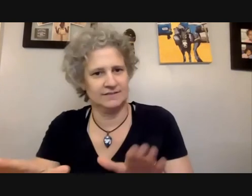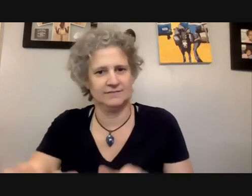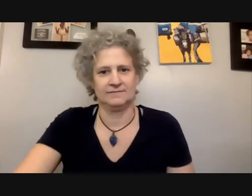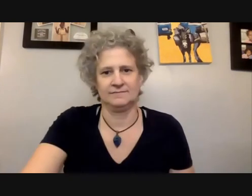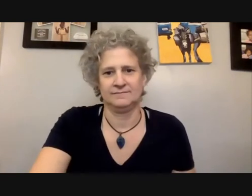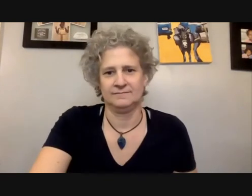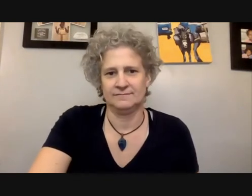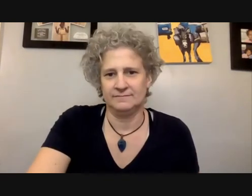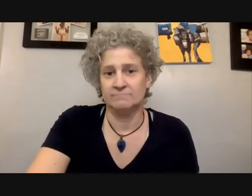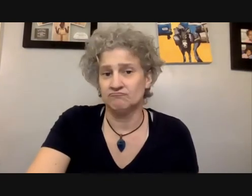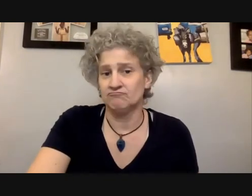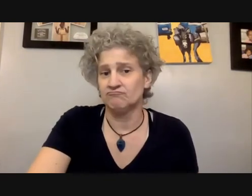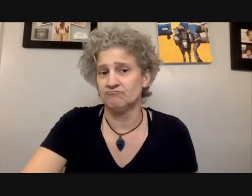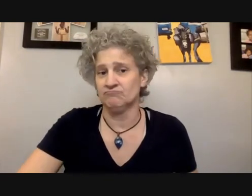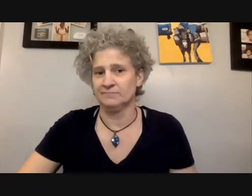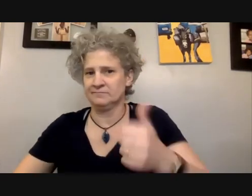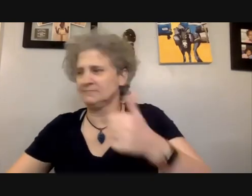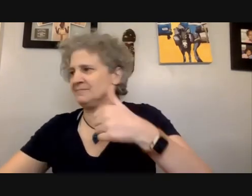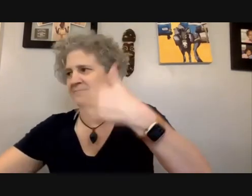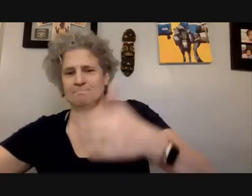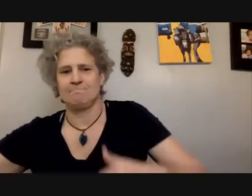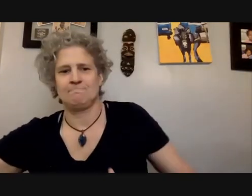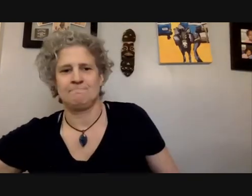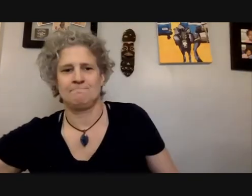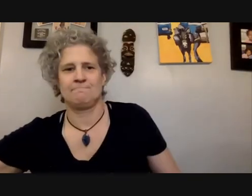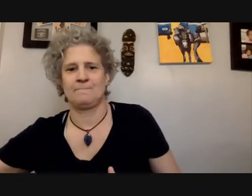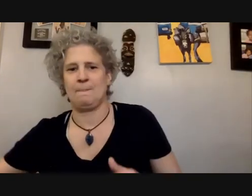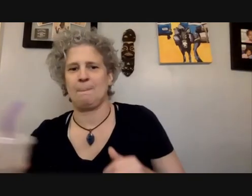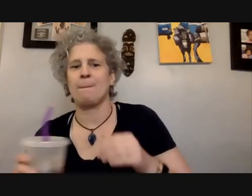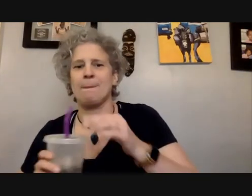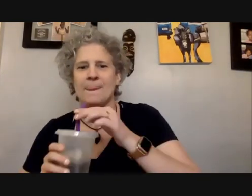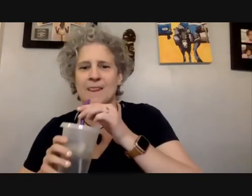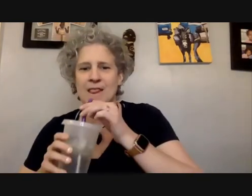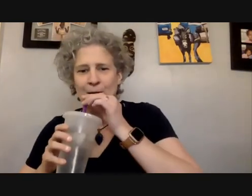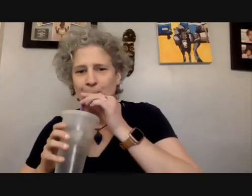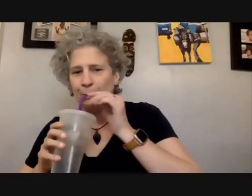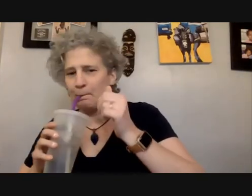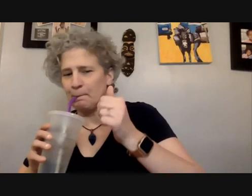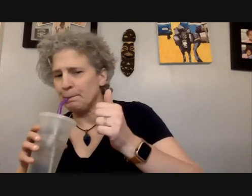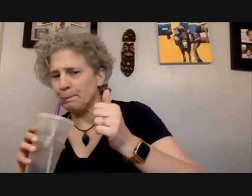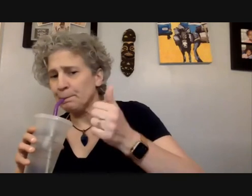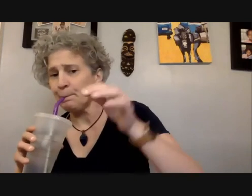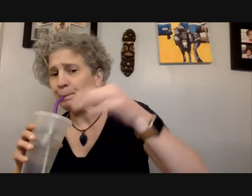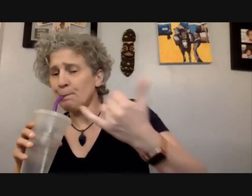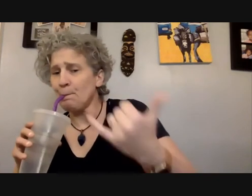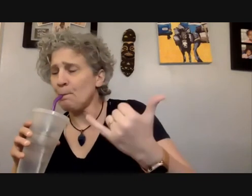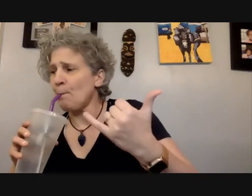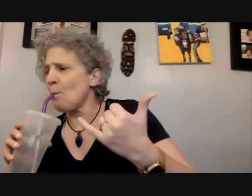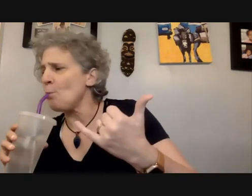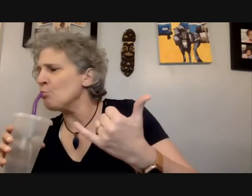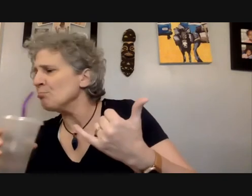important details. But bottom line is, it is a law and they're required to follow it. Next slide, please.